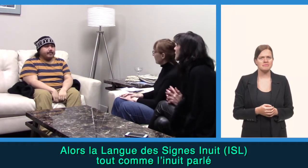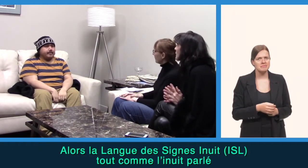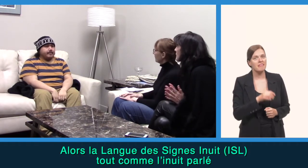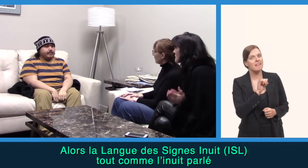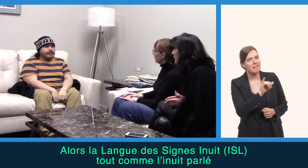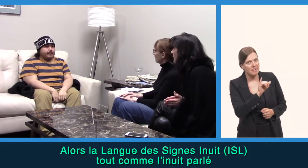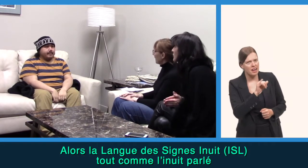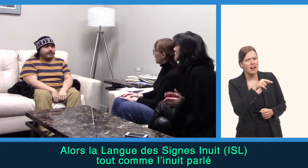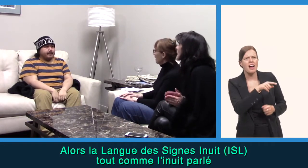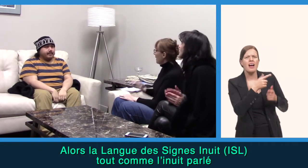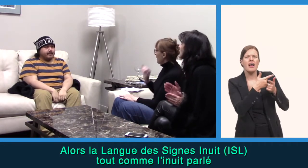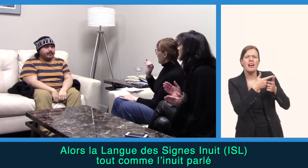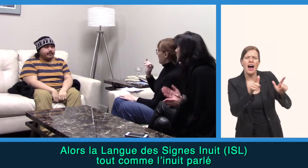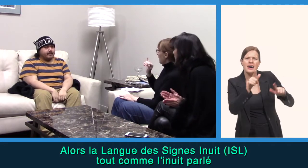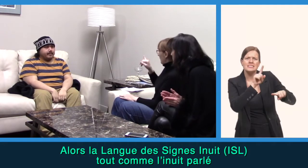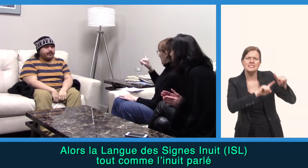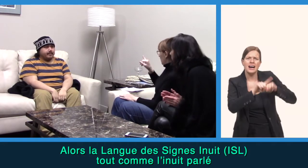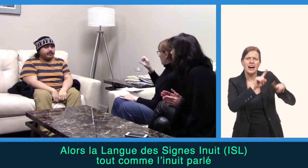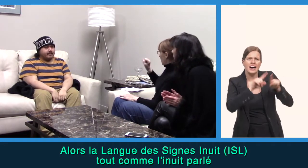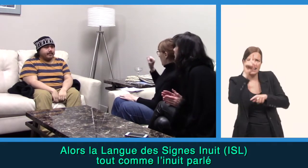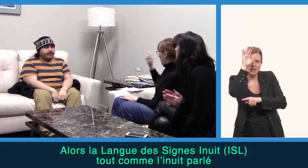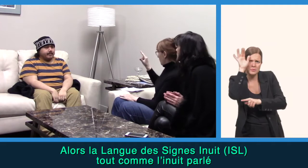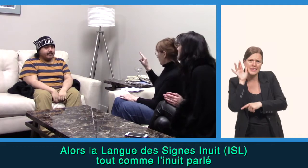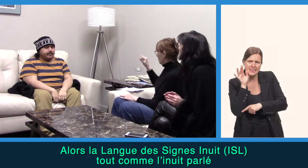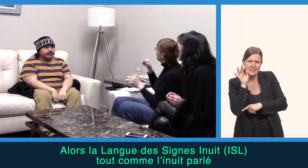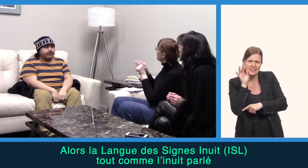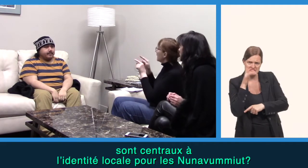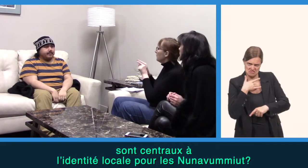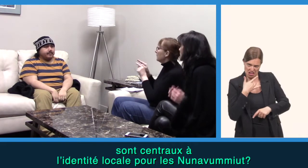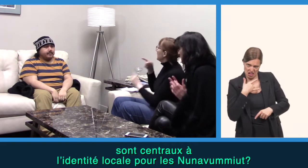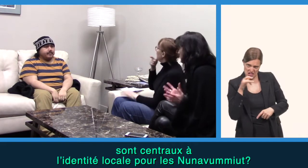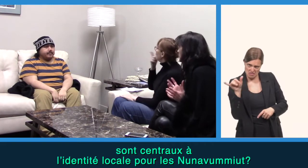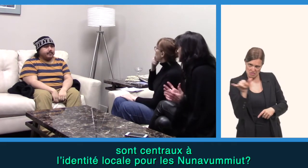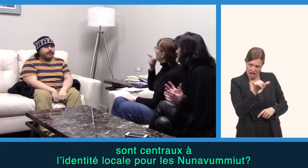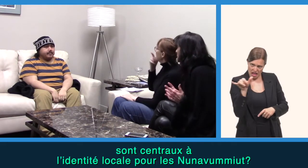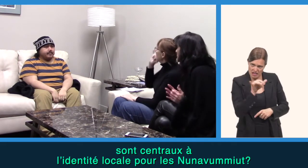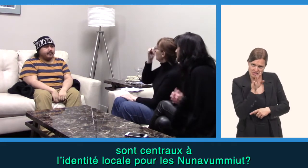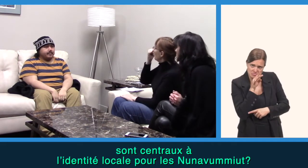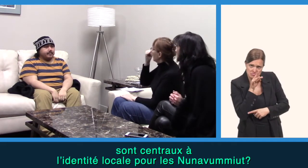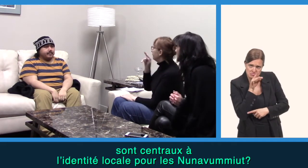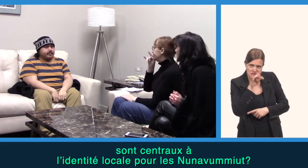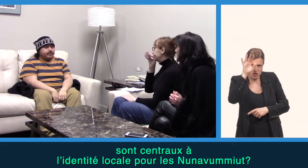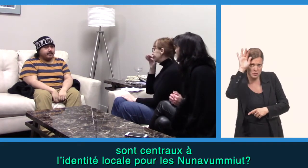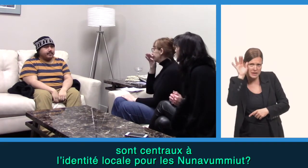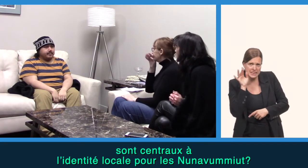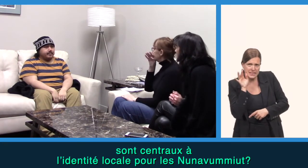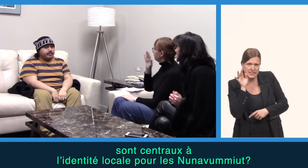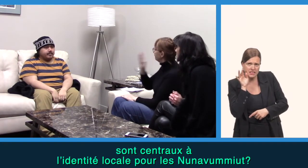So the Inuit Sign Language, like the Inuit spoken language, are central to